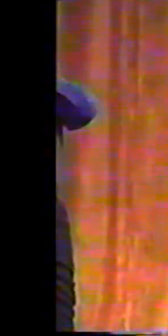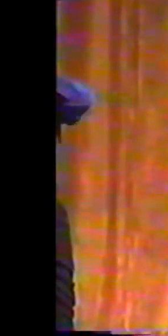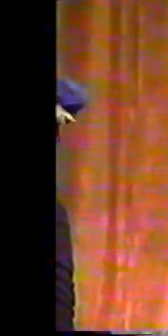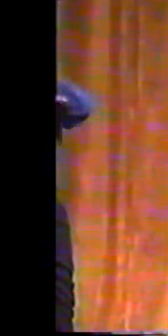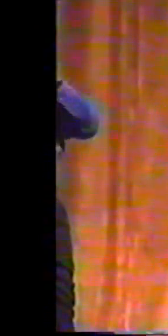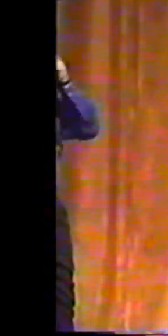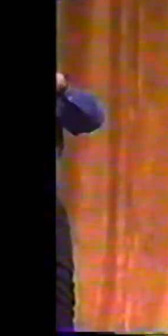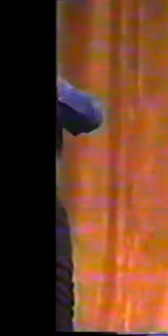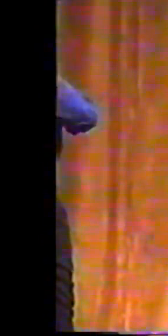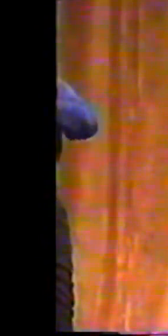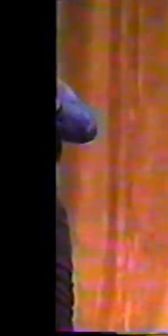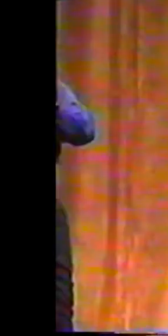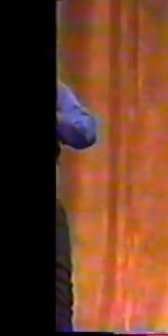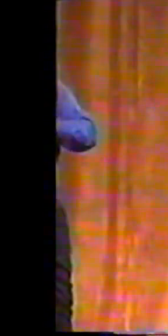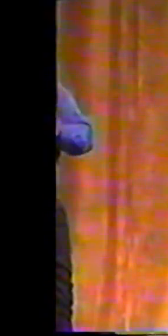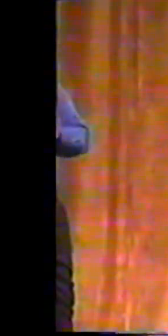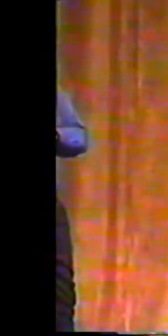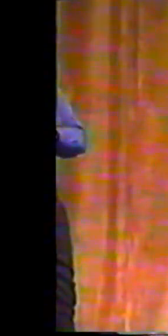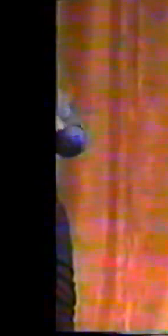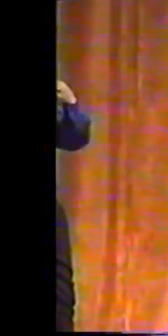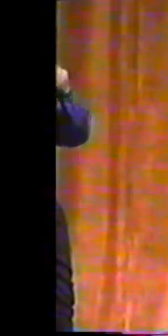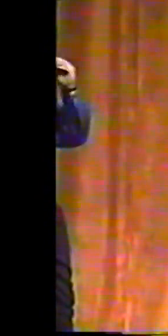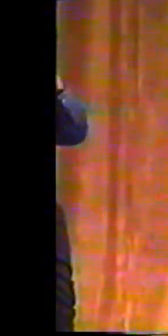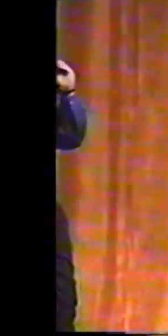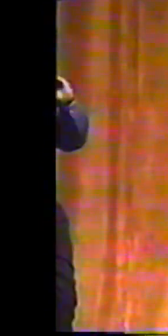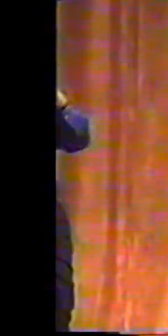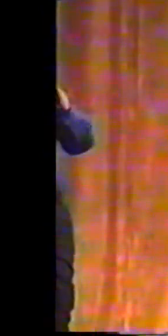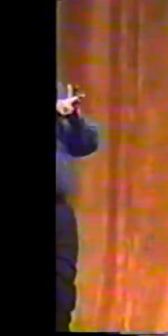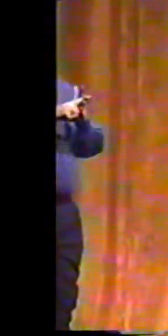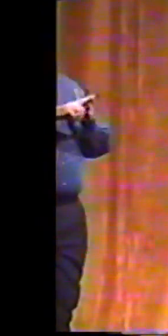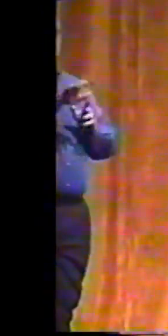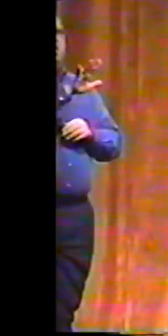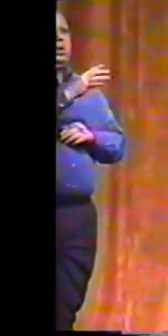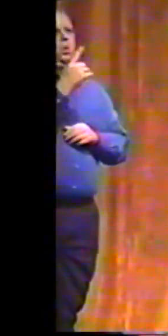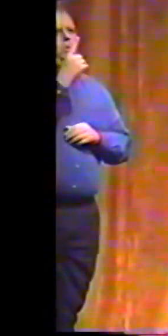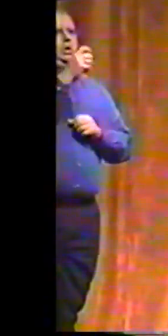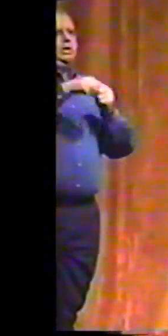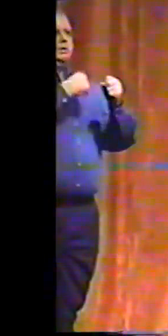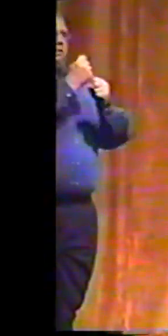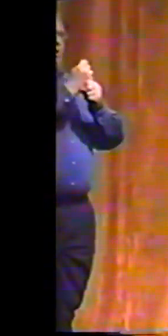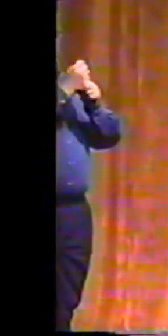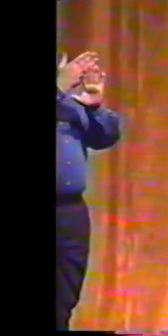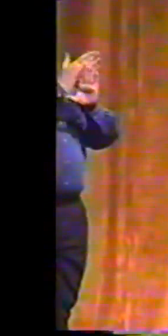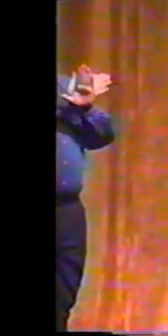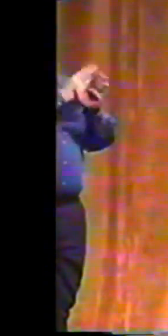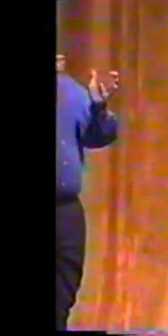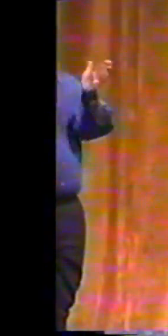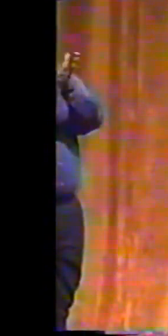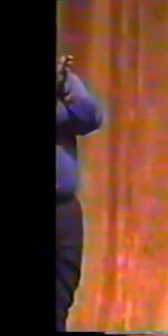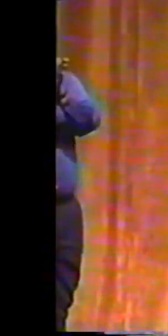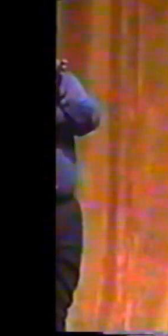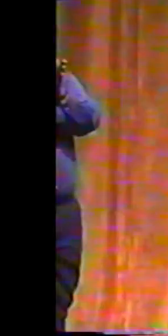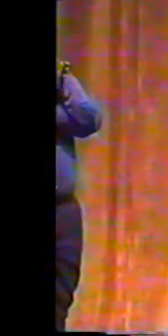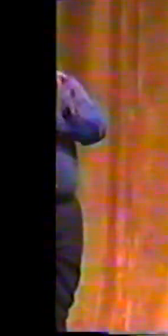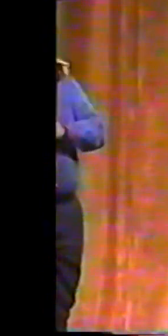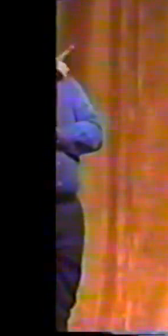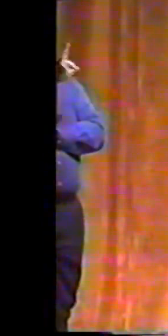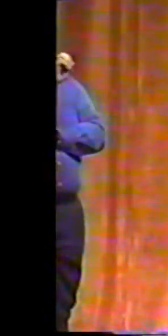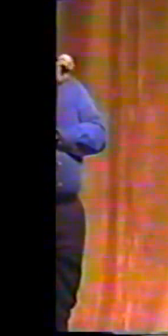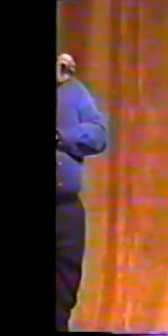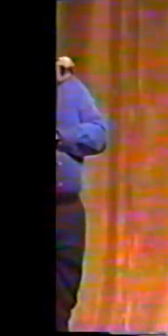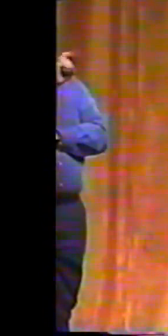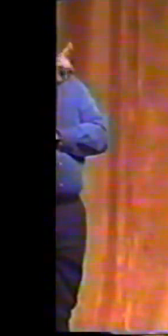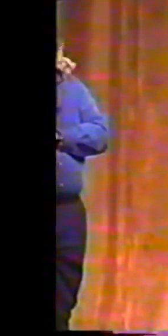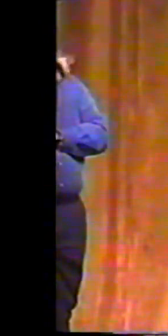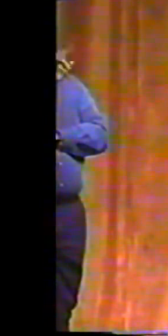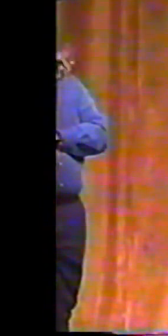Let's see. The story really started about a year before we published our series. And Julie Sullivan, who I